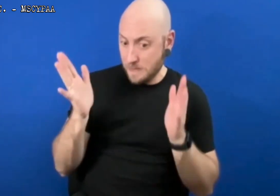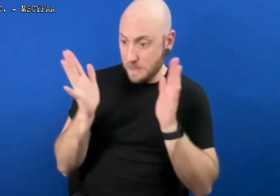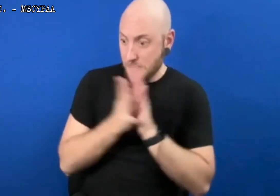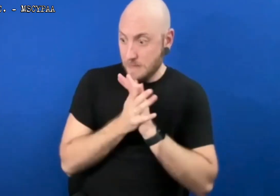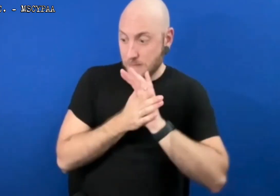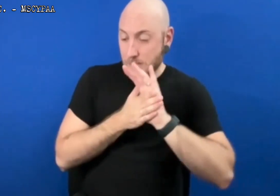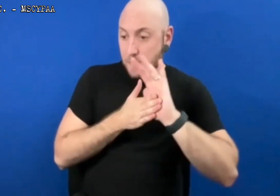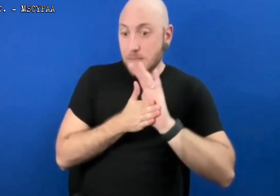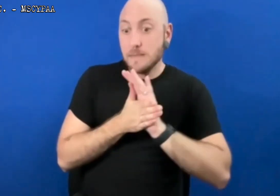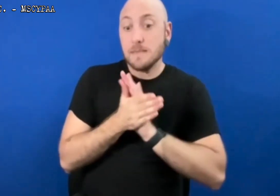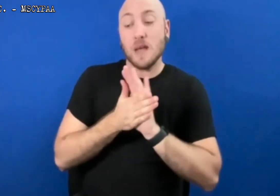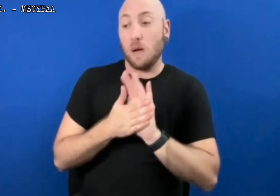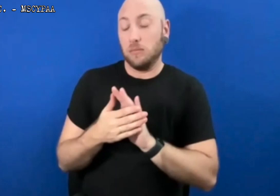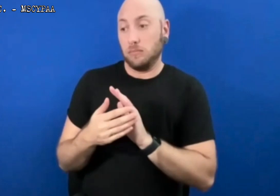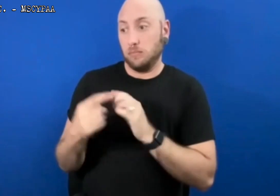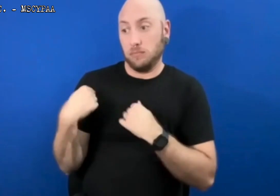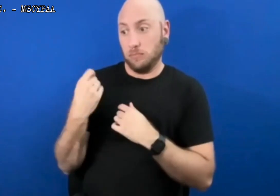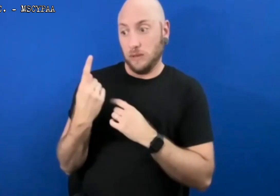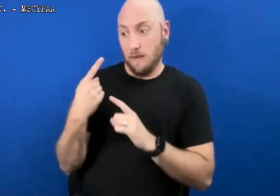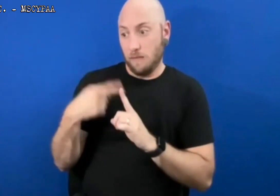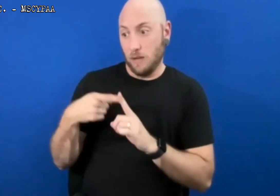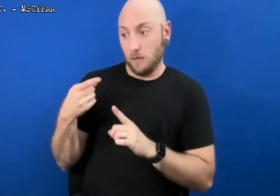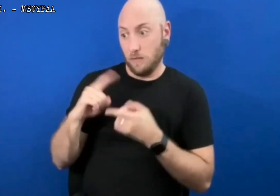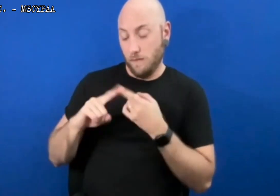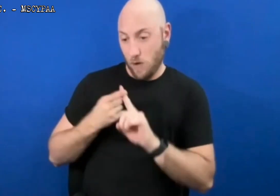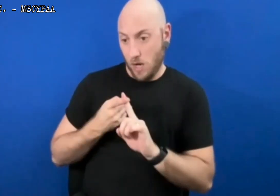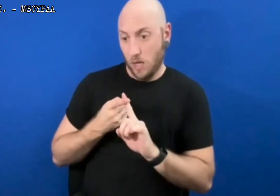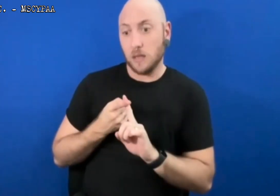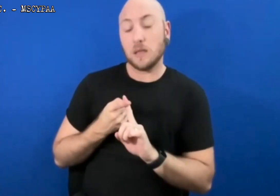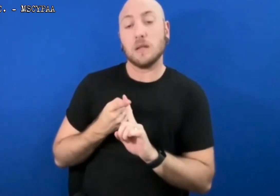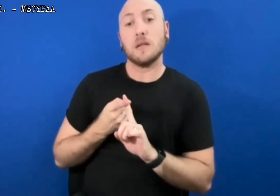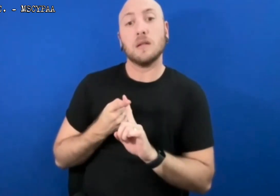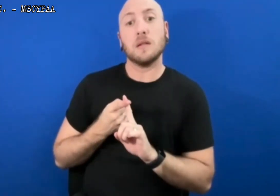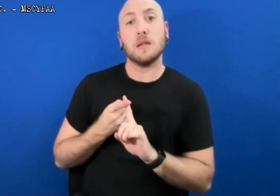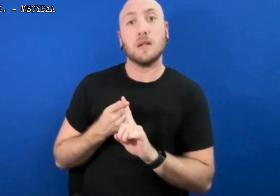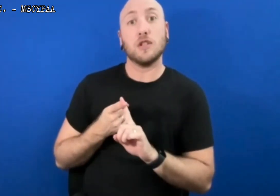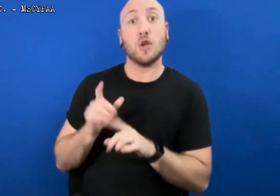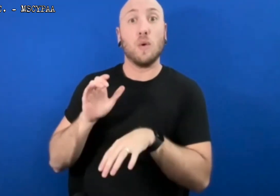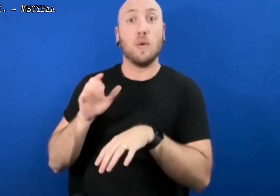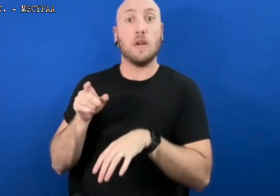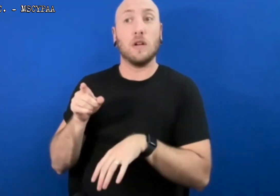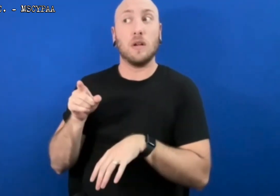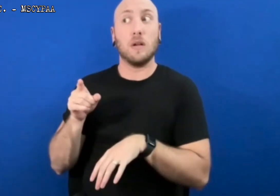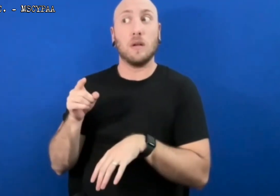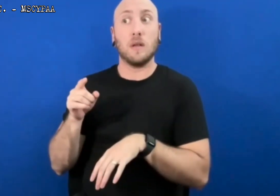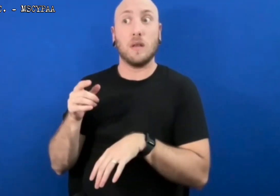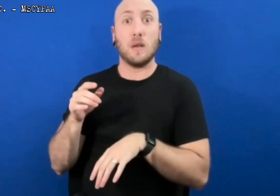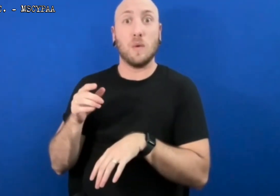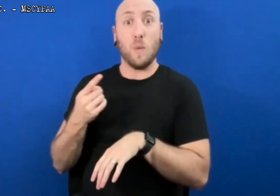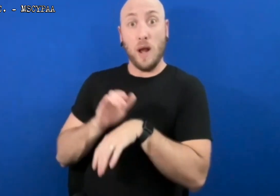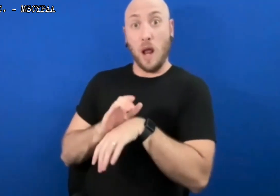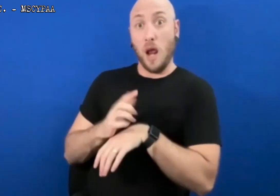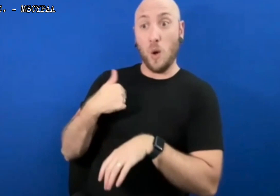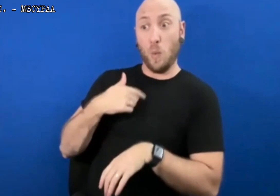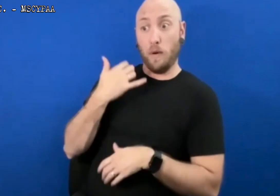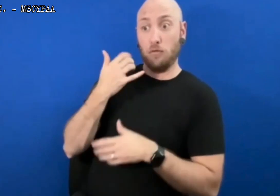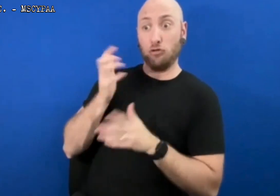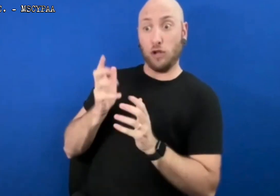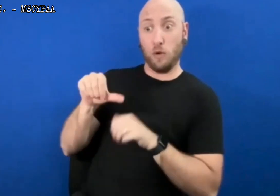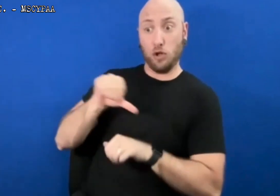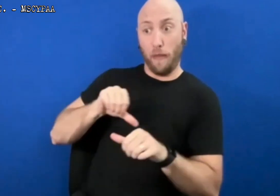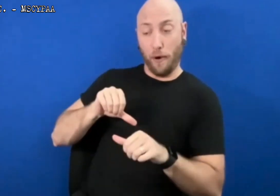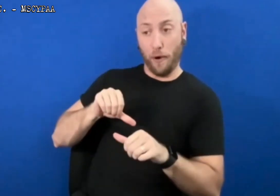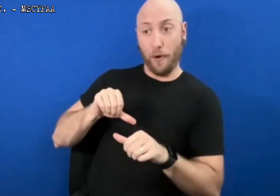yeah, so we'd been friends for 11 months. And I talked to her the night before she died. I asked her if or the night she did die,